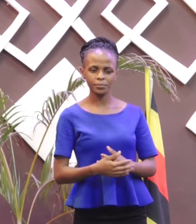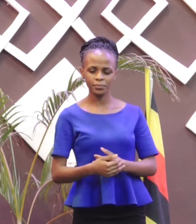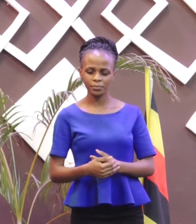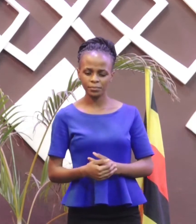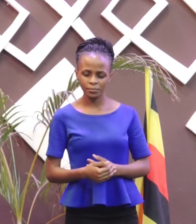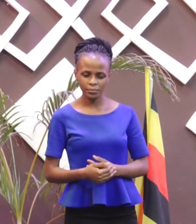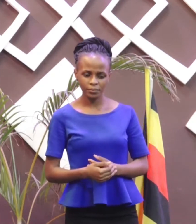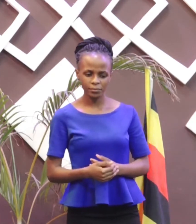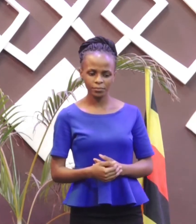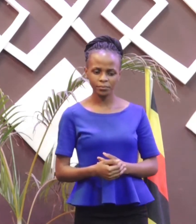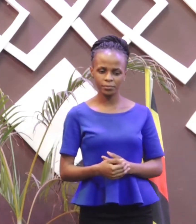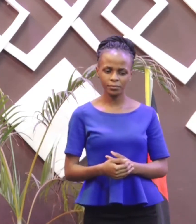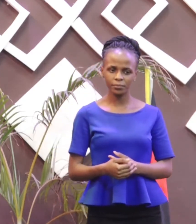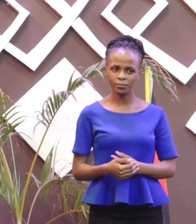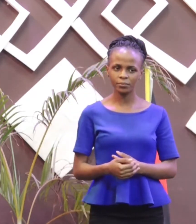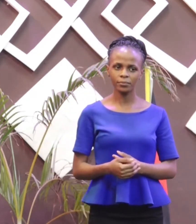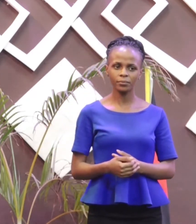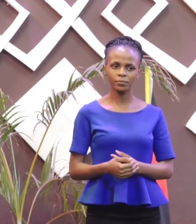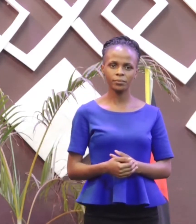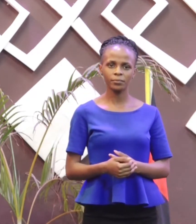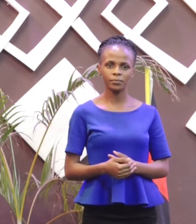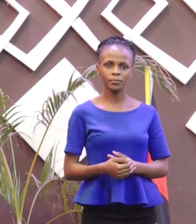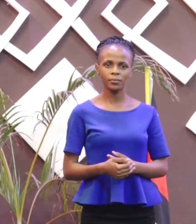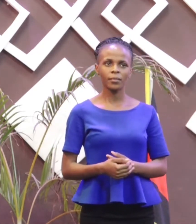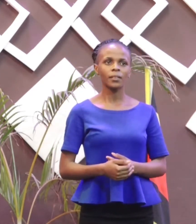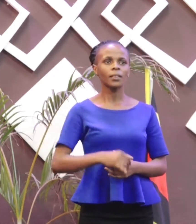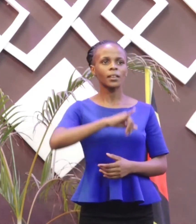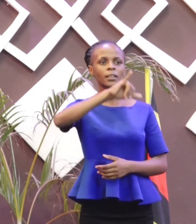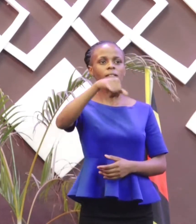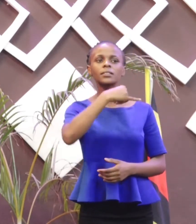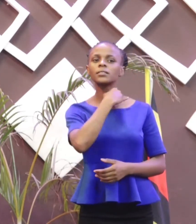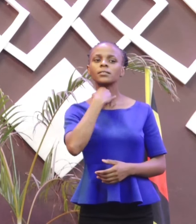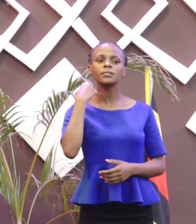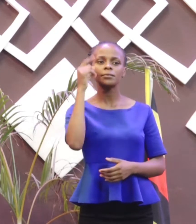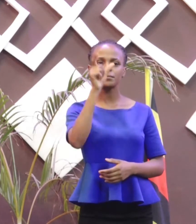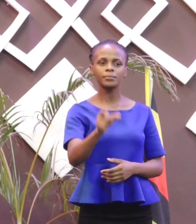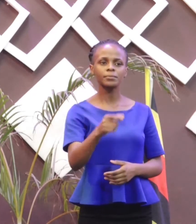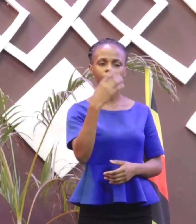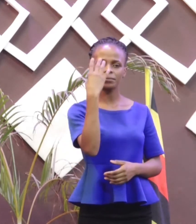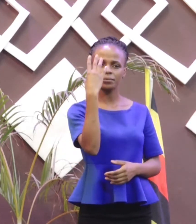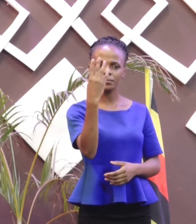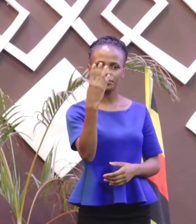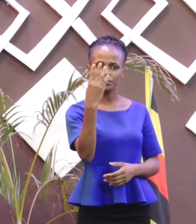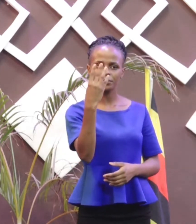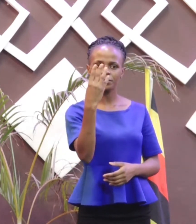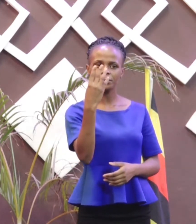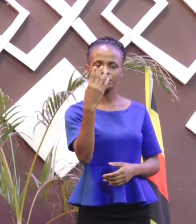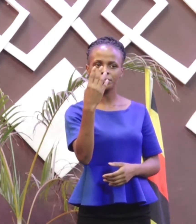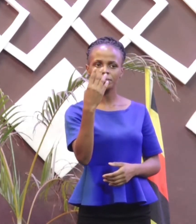Olunyiri olw'okubiri n'olw'okuna. Yes, read, our time is running. Yakobo esula